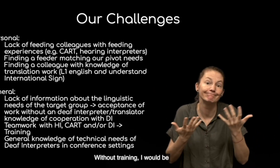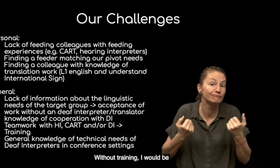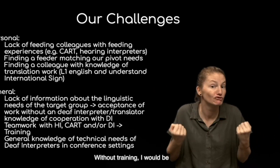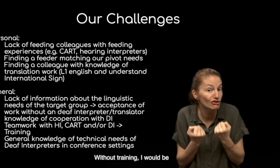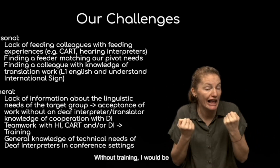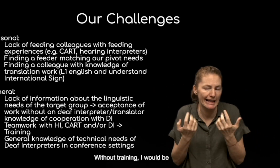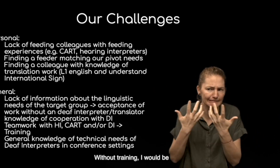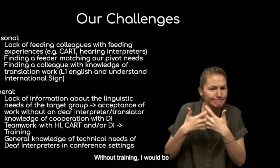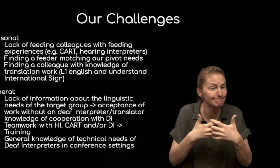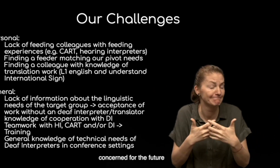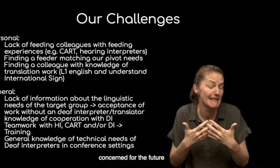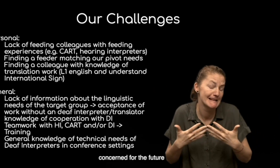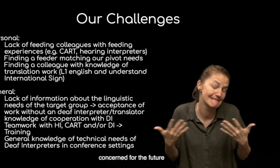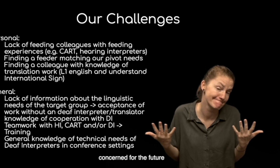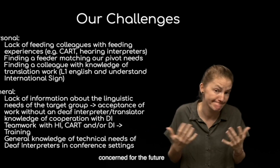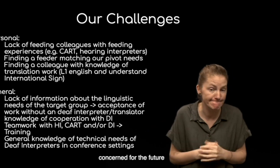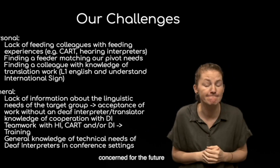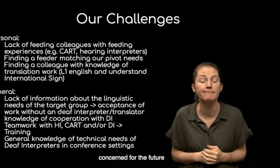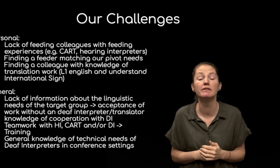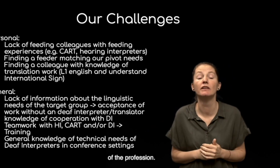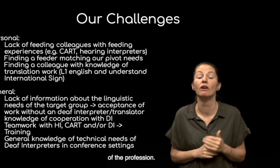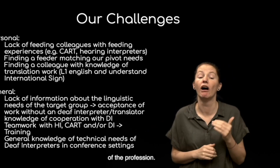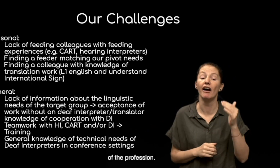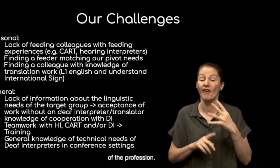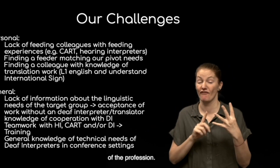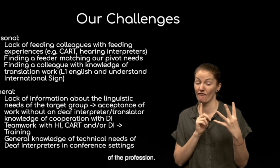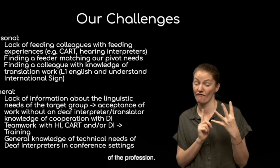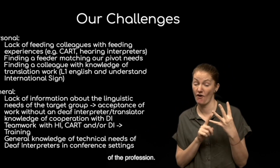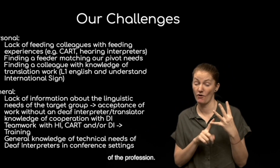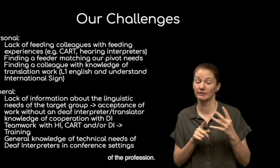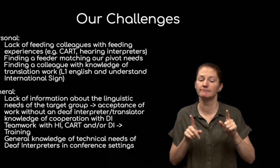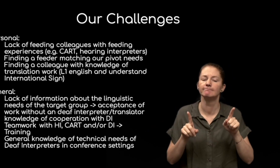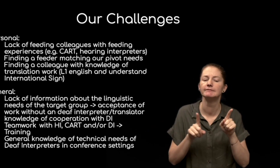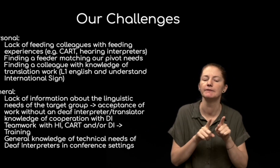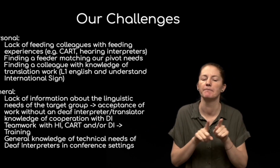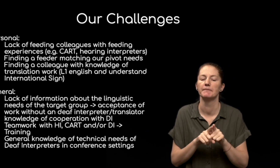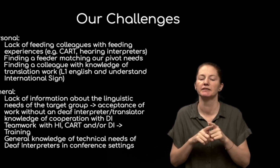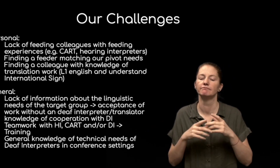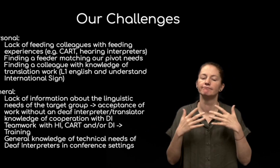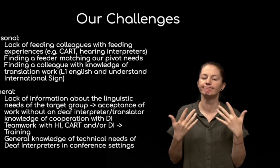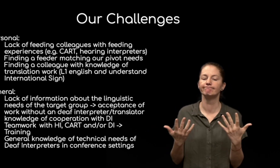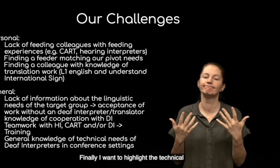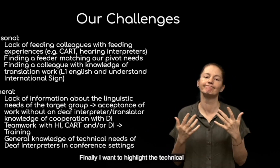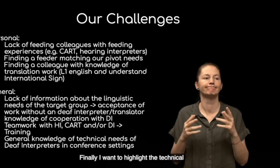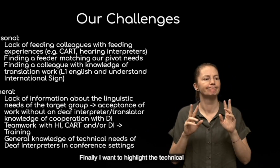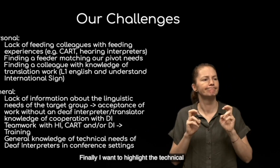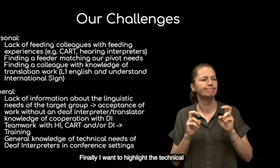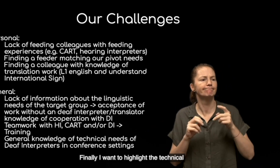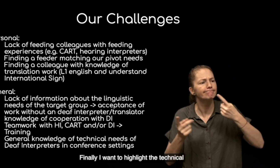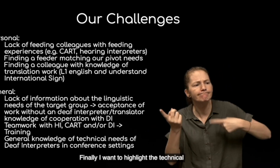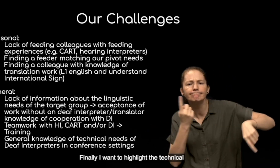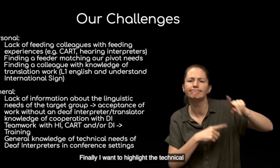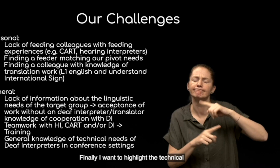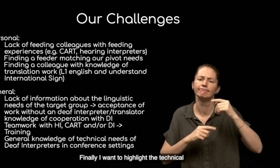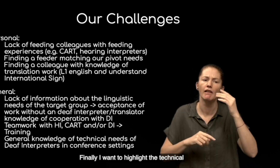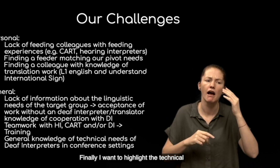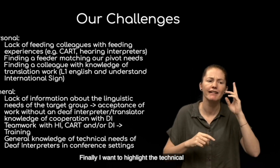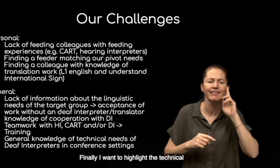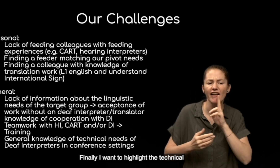be concerned for the future of the profession. Finally, I want to highlight the technical setup required by us for